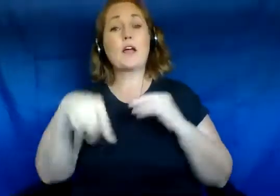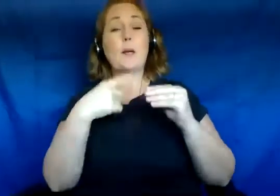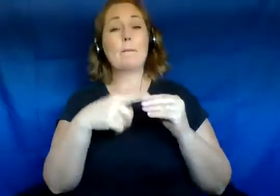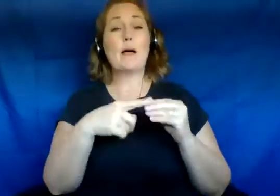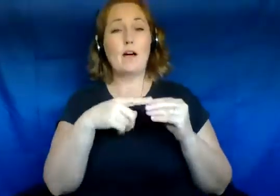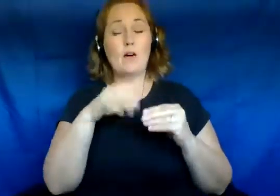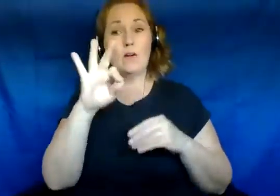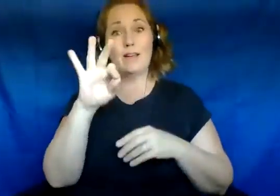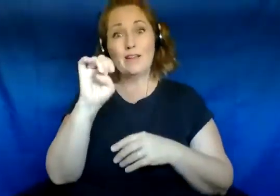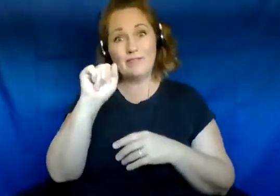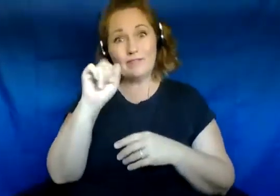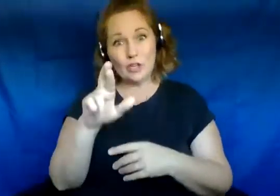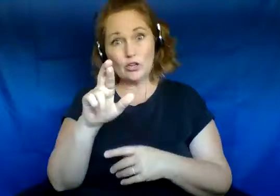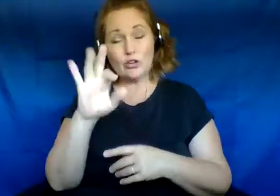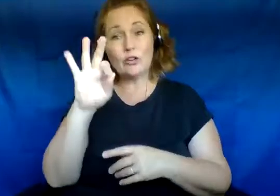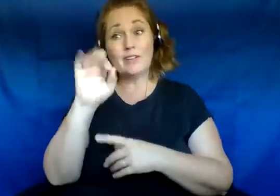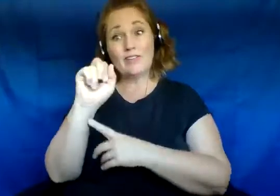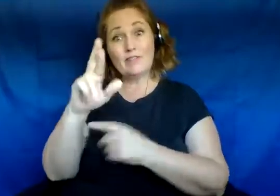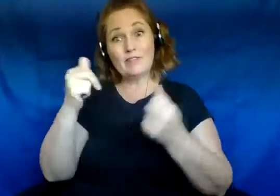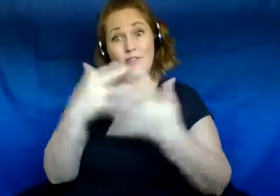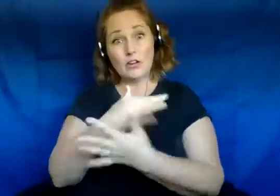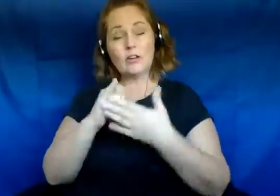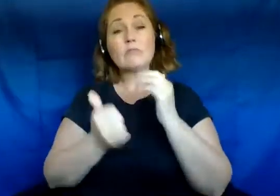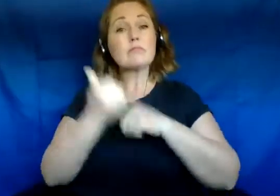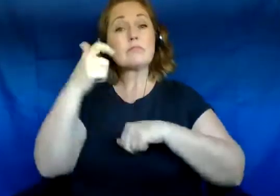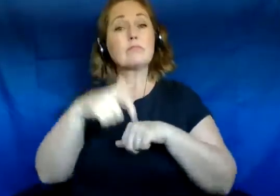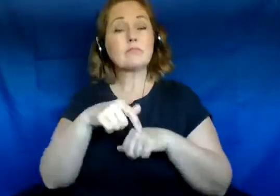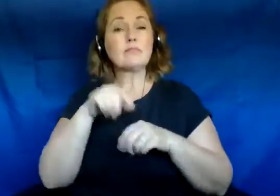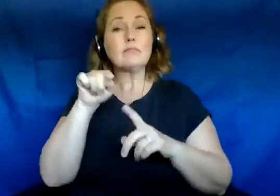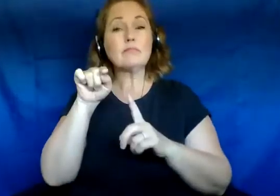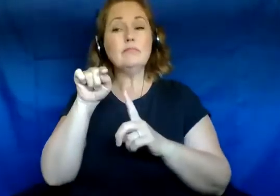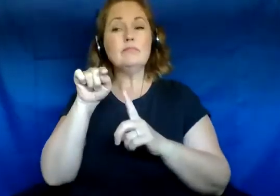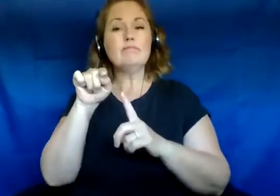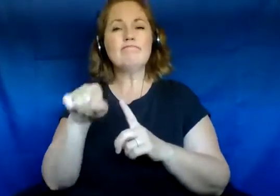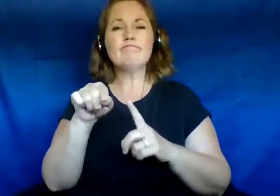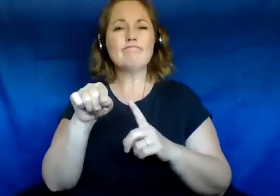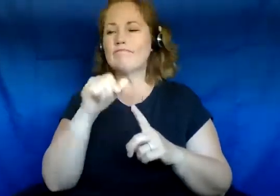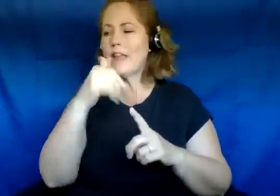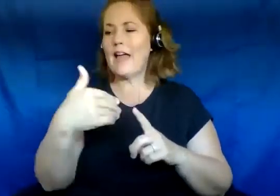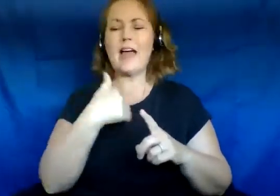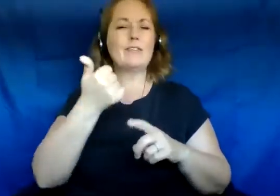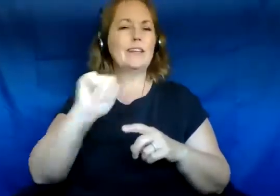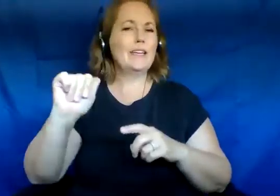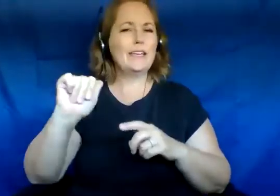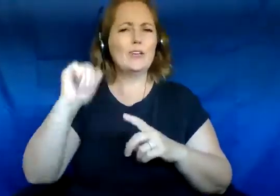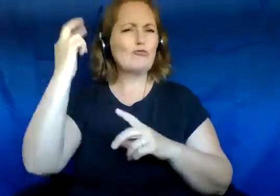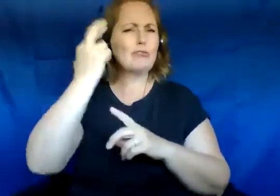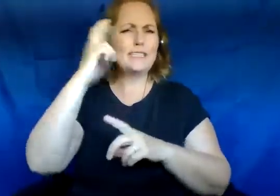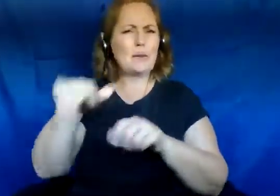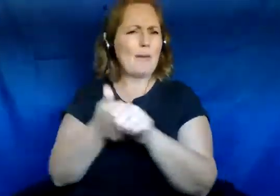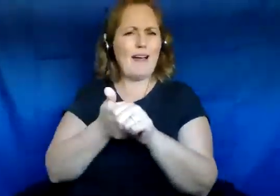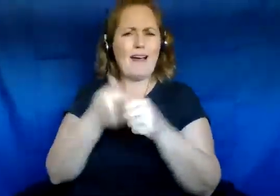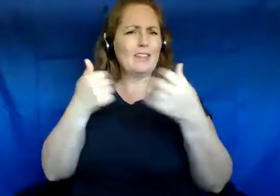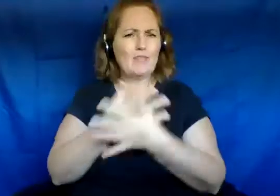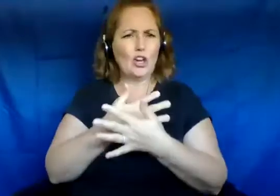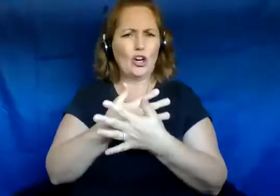this fear that has most of the time doesn't have a reason. It is healthy